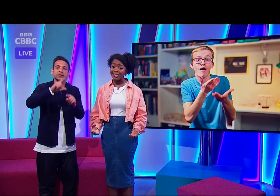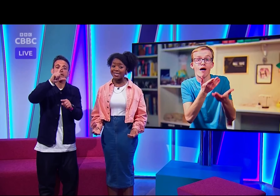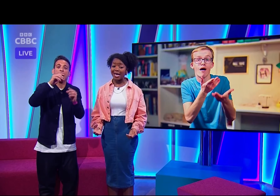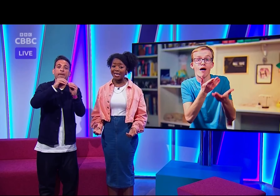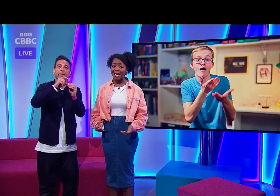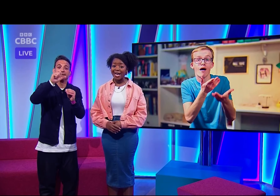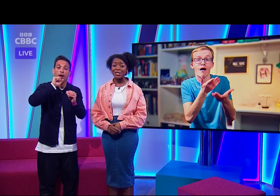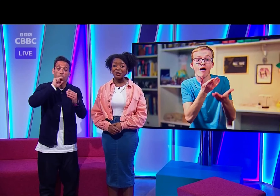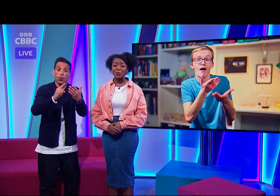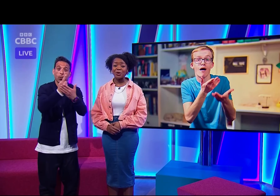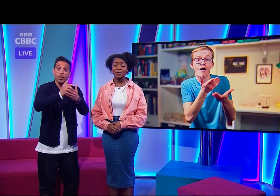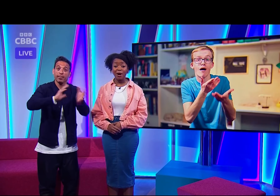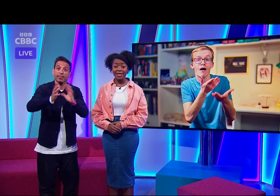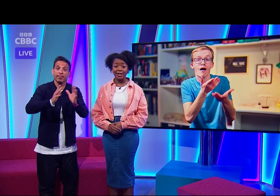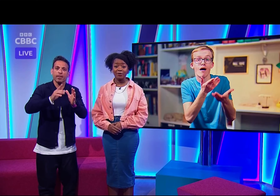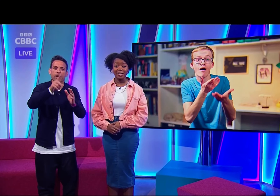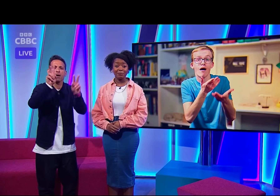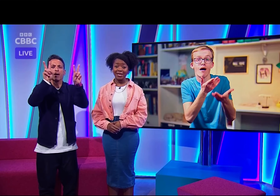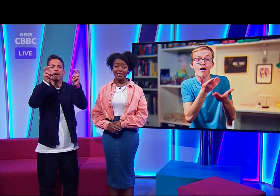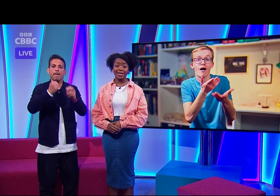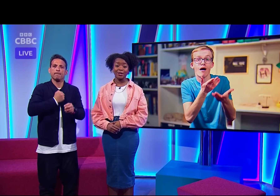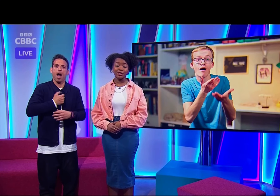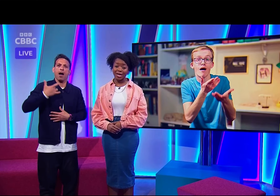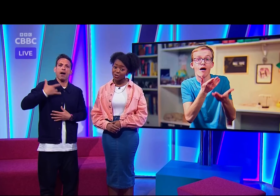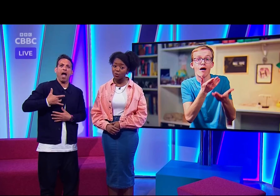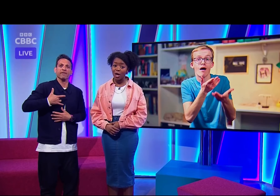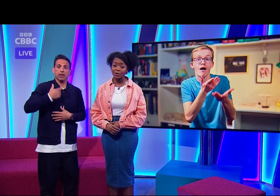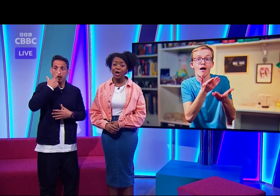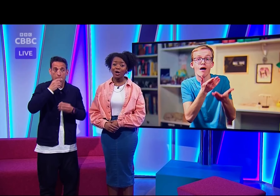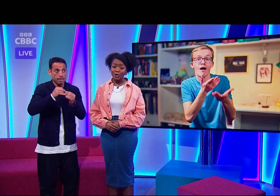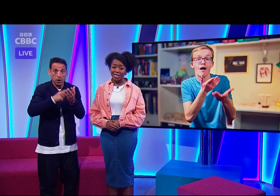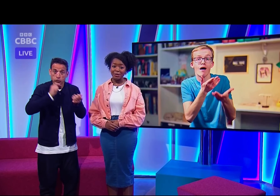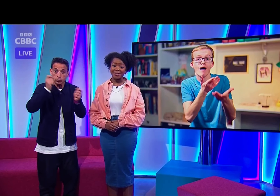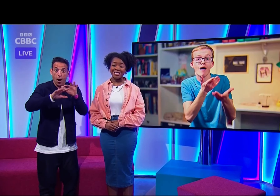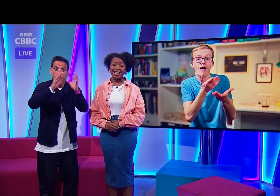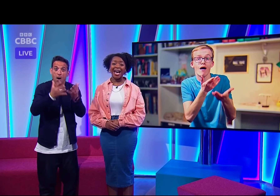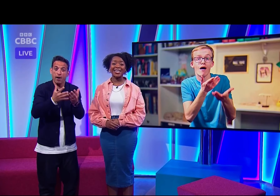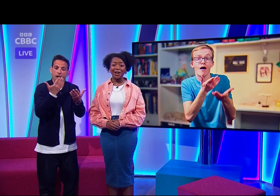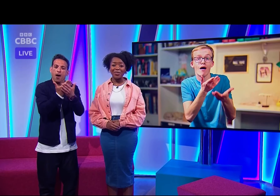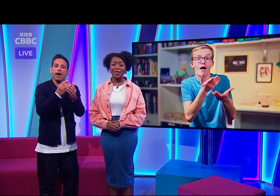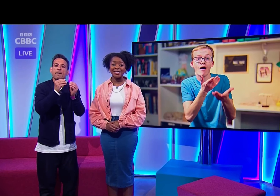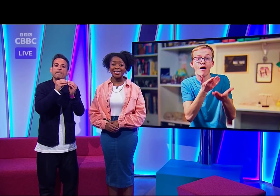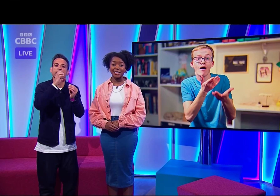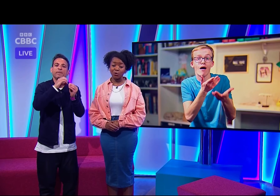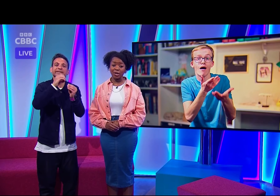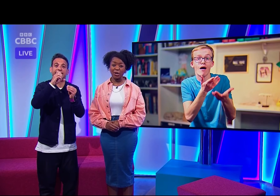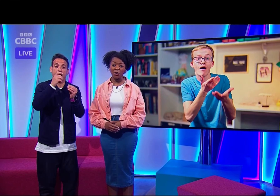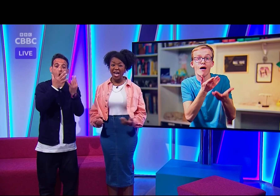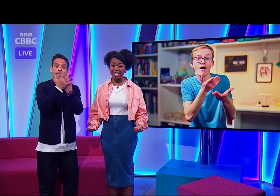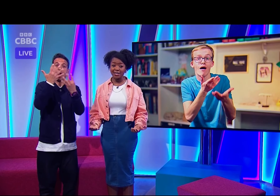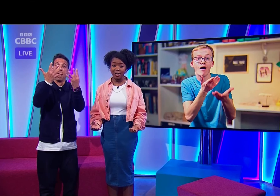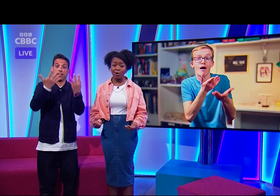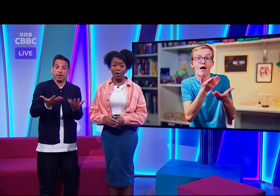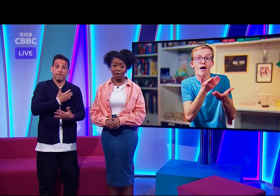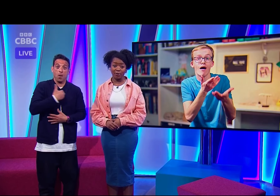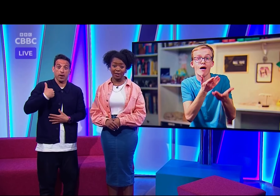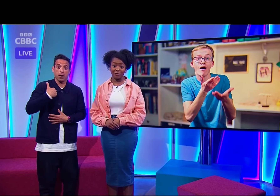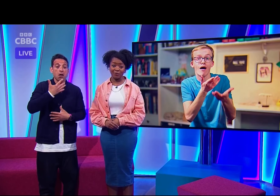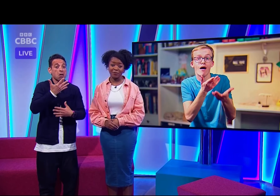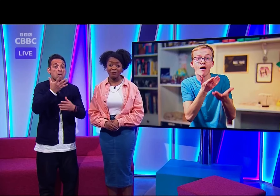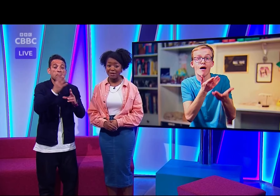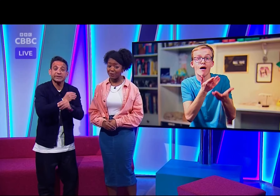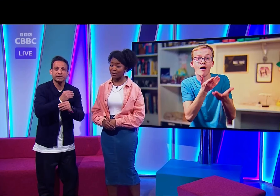signed today, and you can watch My Life, Can BSL Change the World? On CBBC at 9:30 this morning, or at any time on